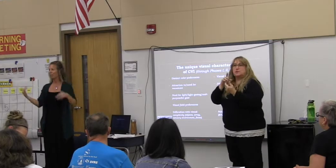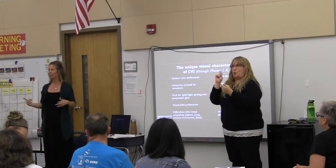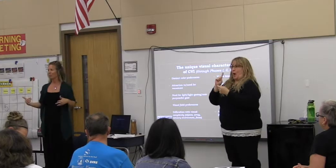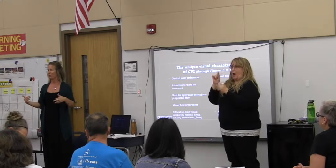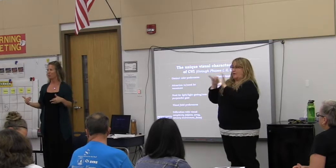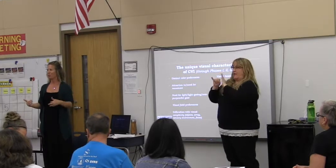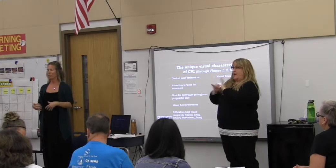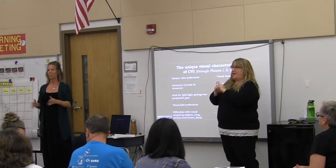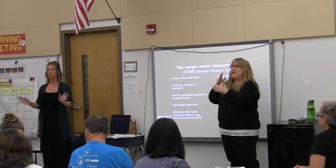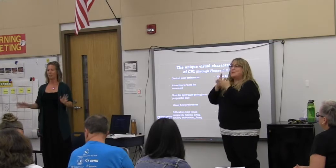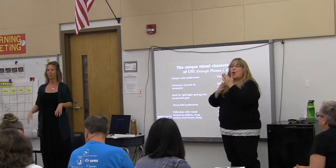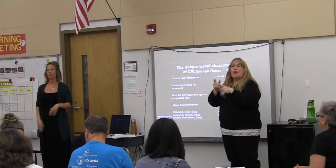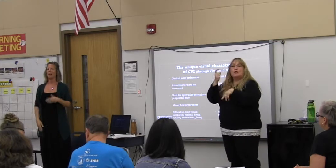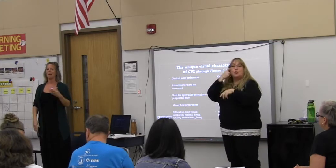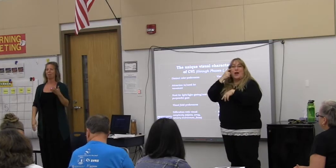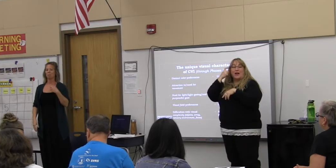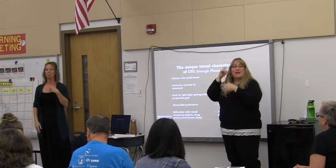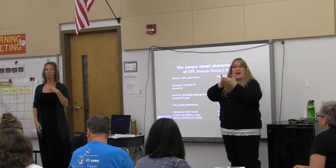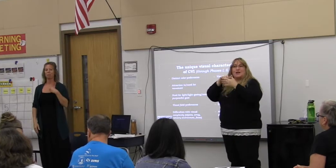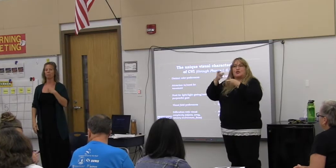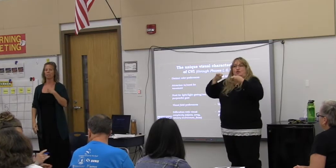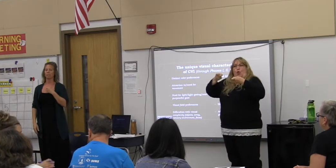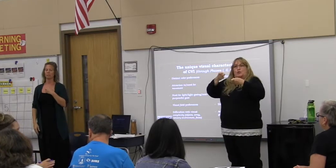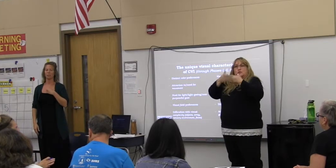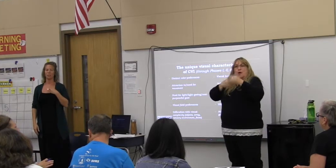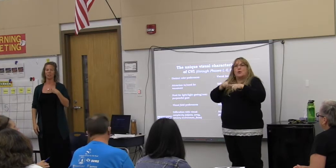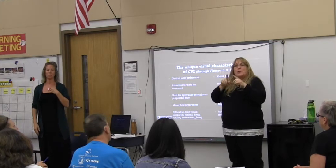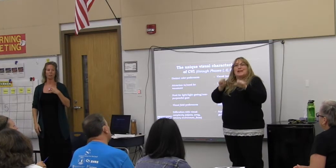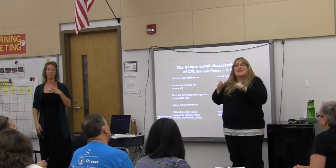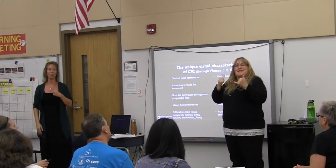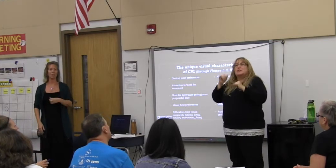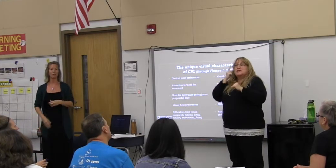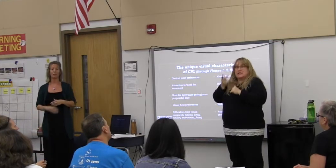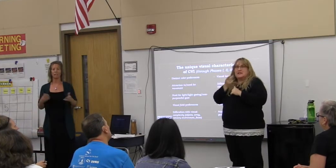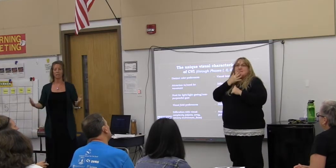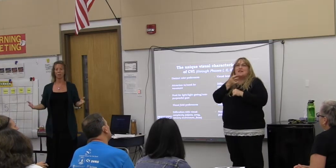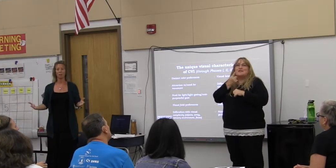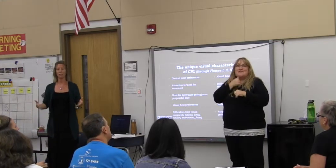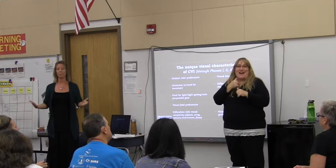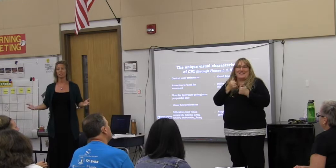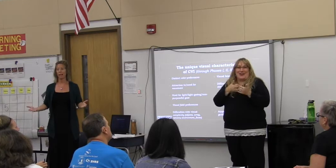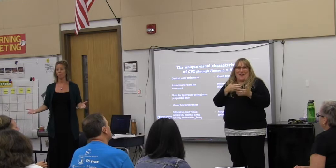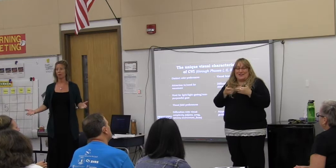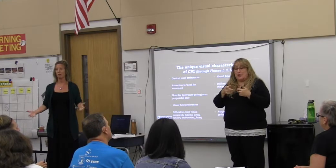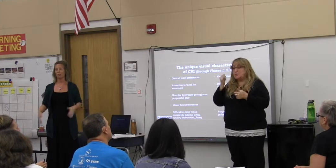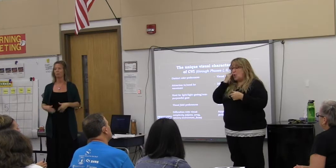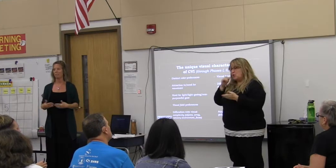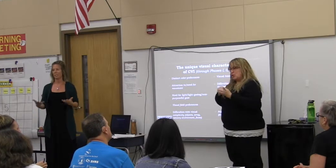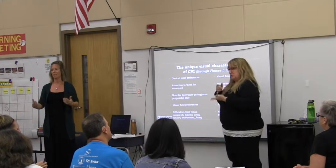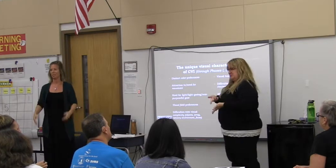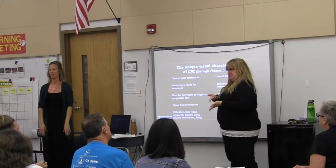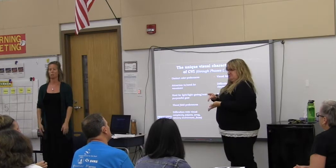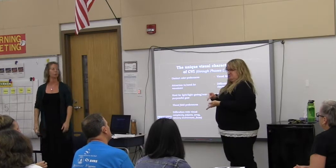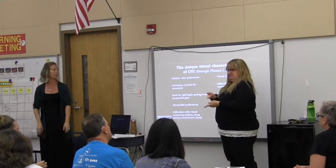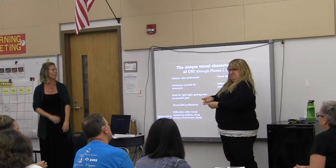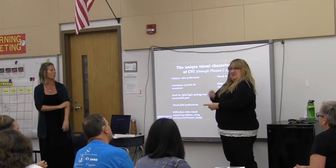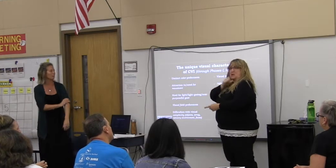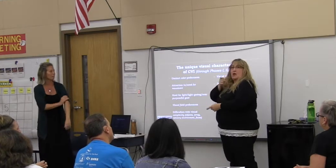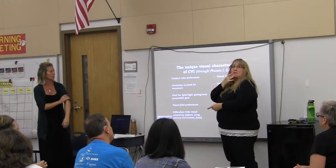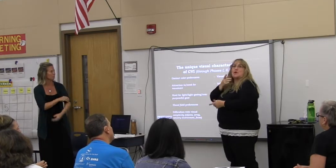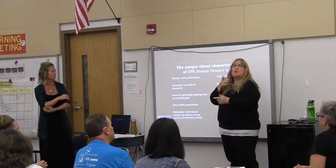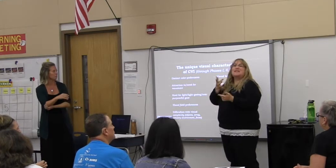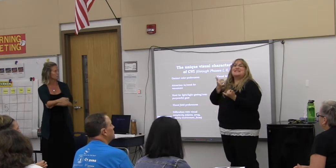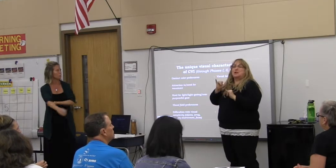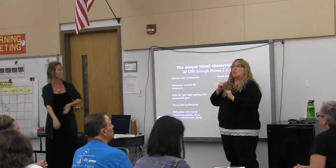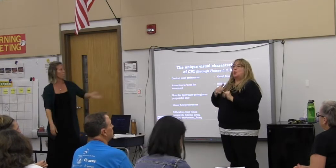part of your brain that controls vision, nothing. But we can still see the color red. So if we have a kiddo who doesn't have a preference, we tend to just do red